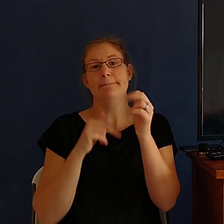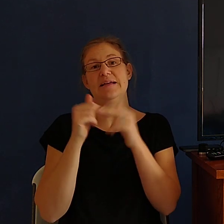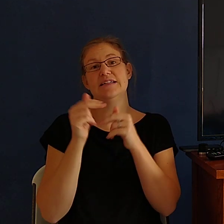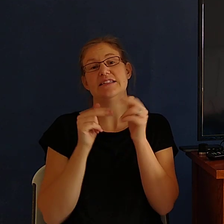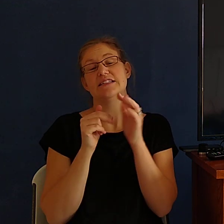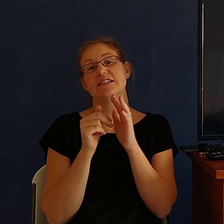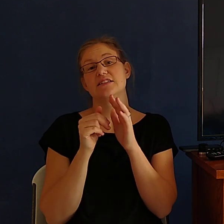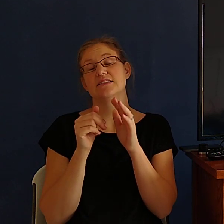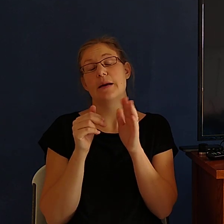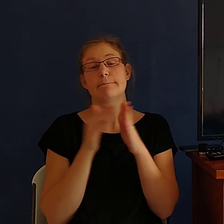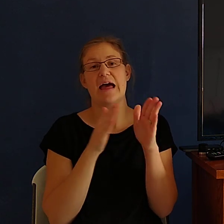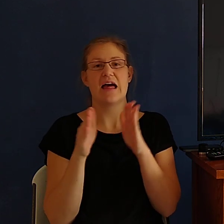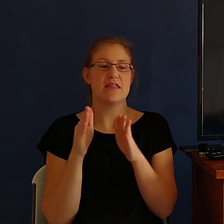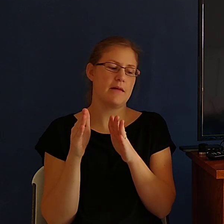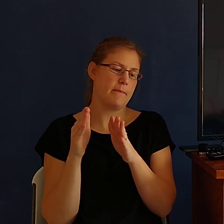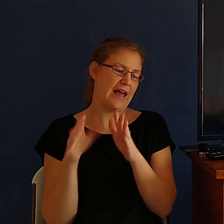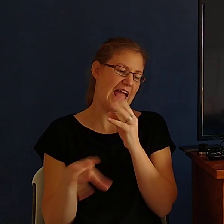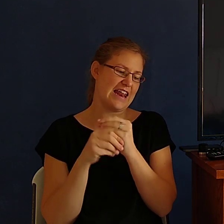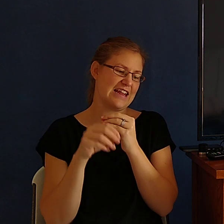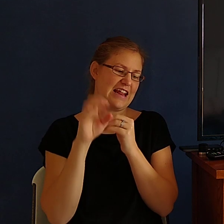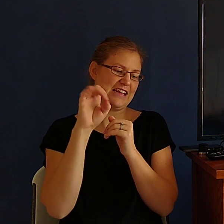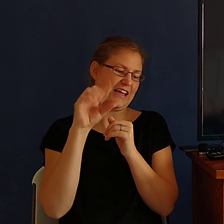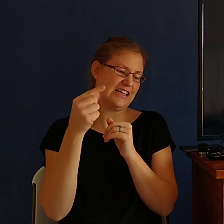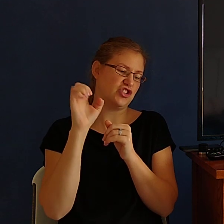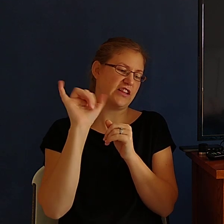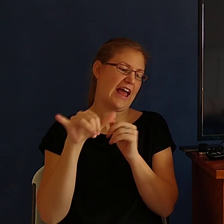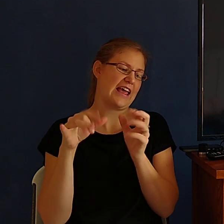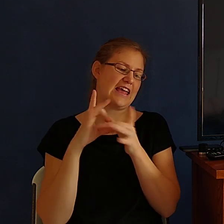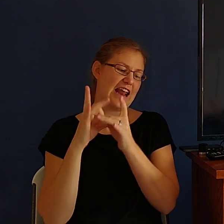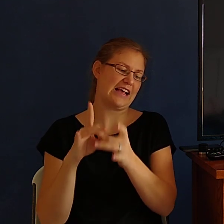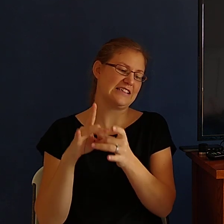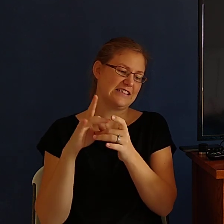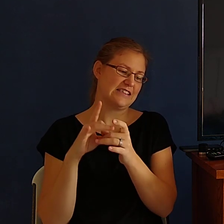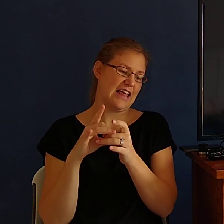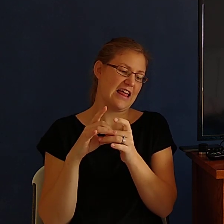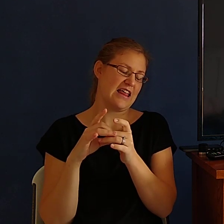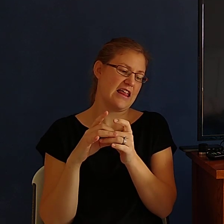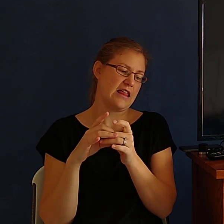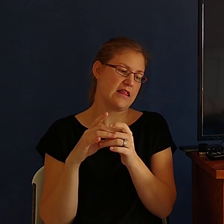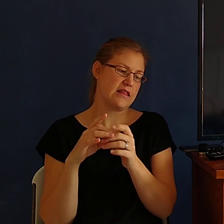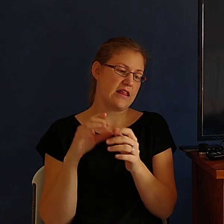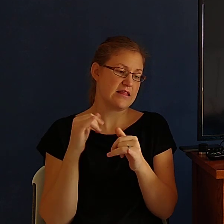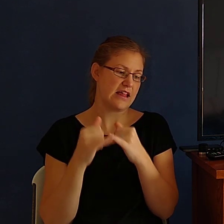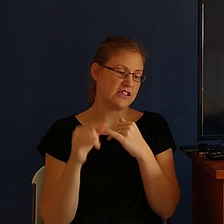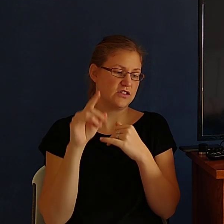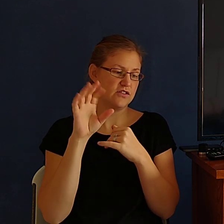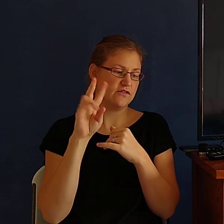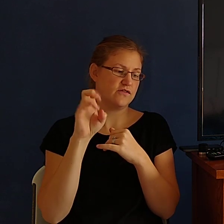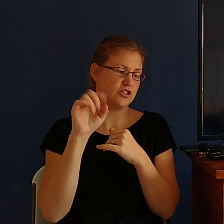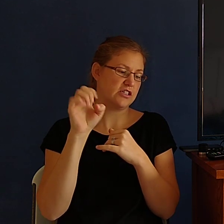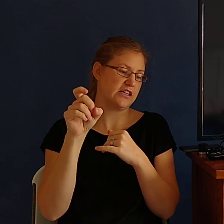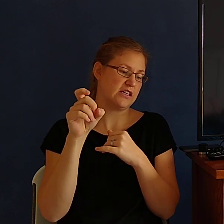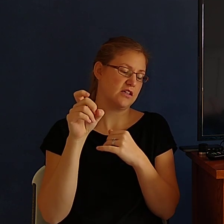the last vertex, which is F here. We have F. Now let's start. You can go